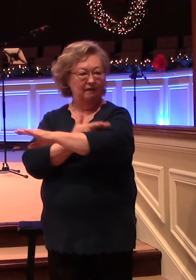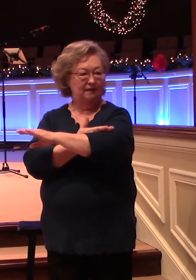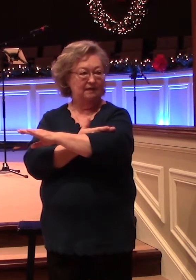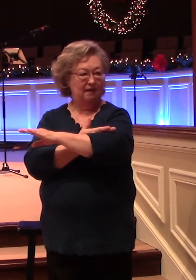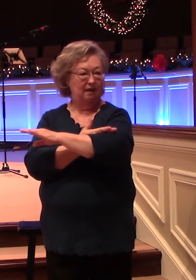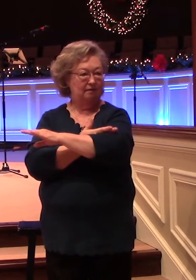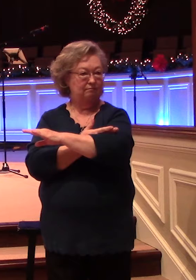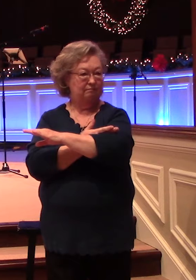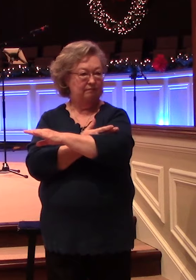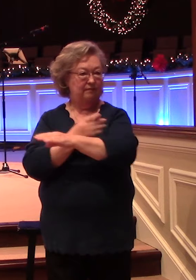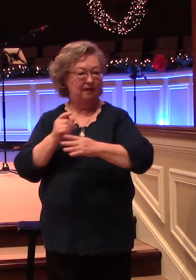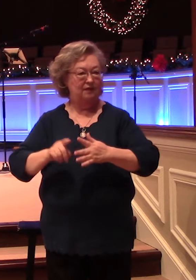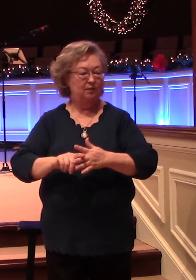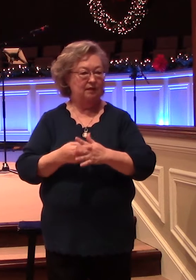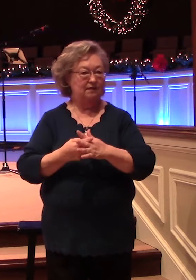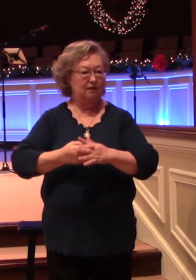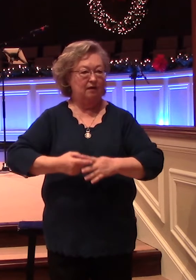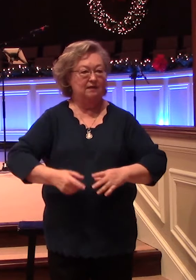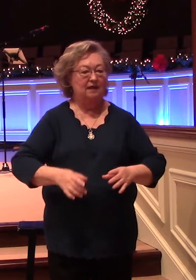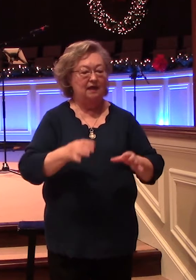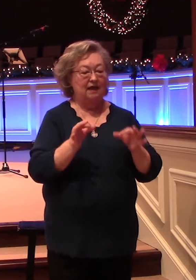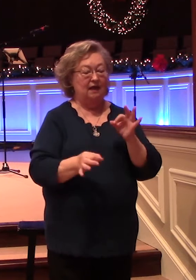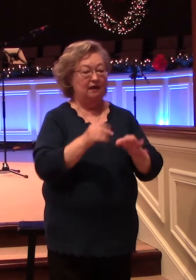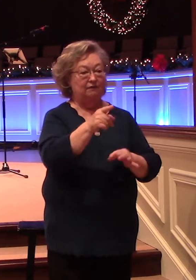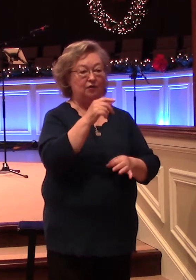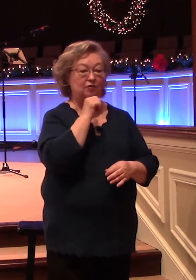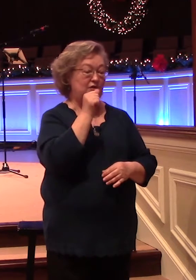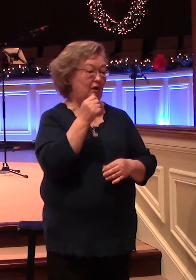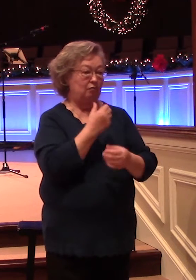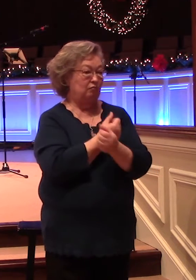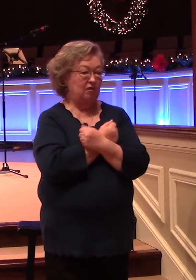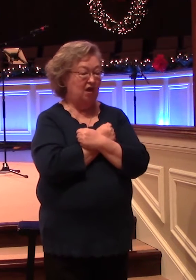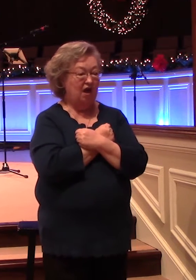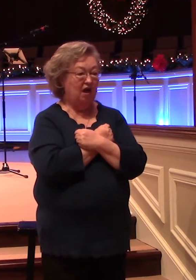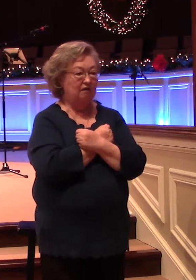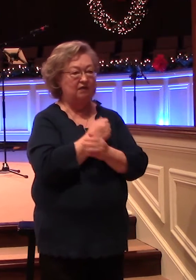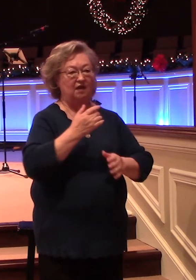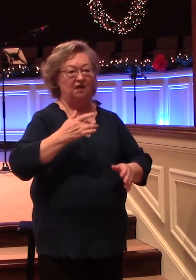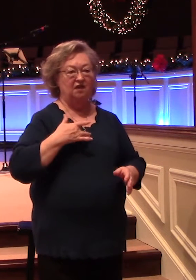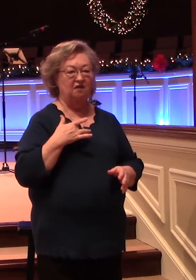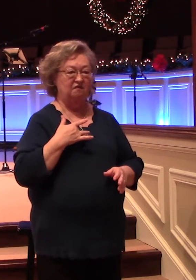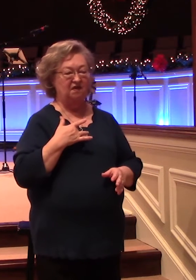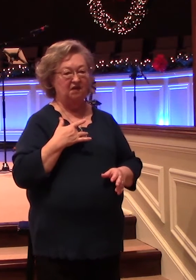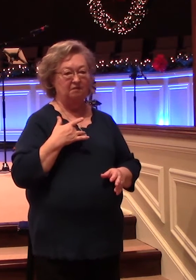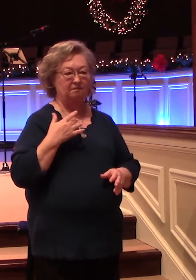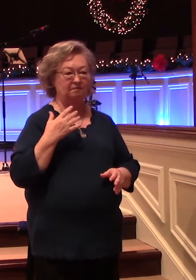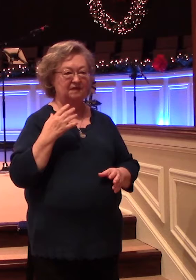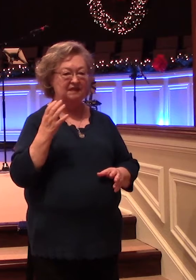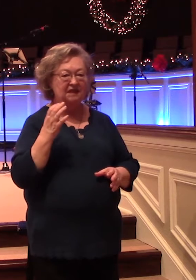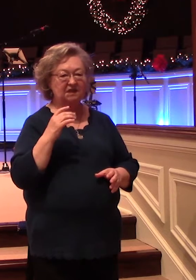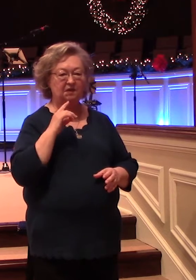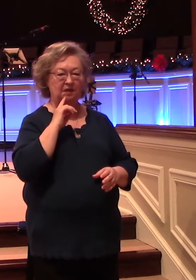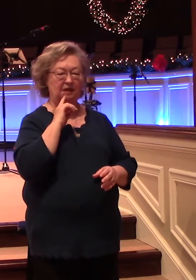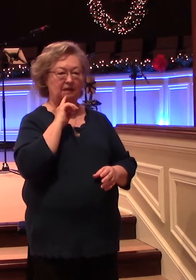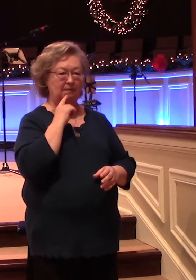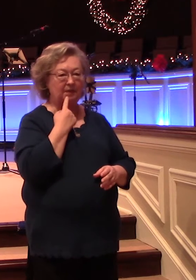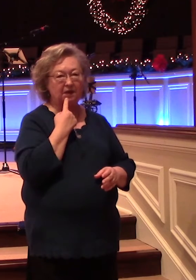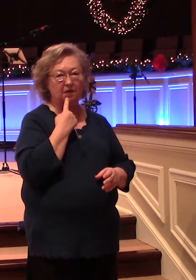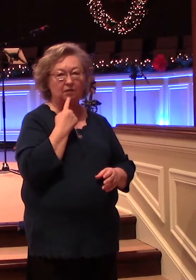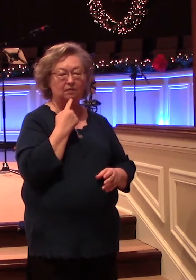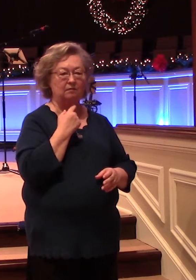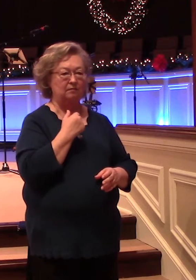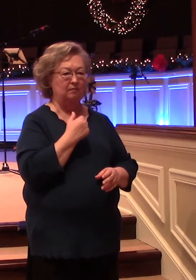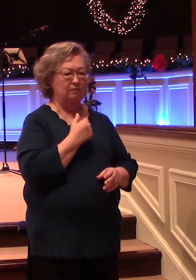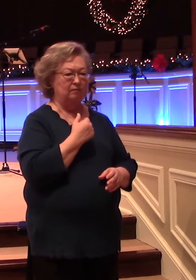If you don't love this morning, if you feel cynical and bitter, feel like you've been wronged, feel like you have a right to just sort of sit on